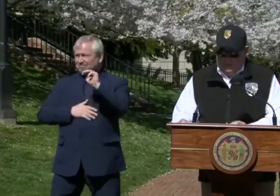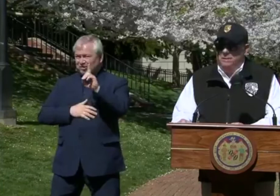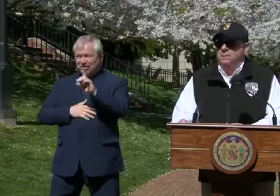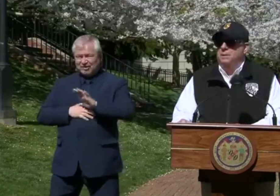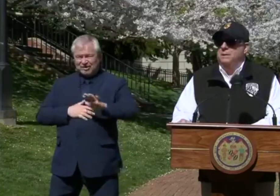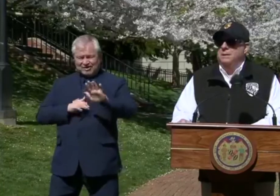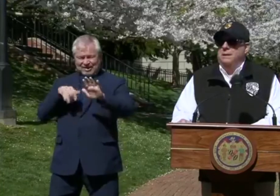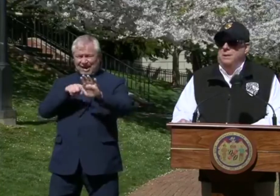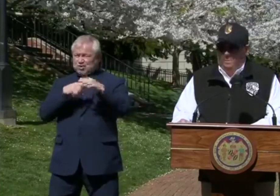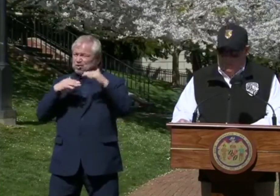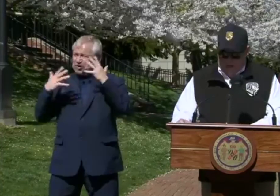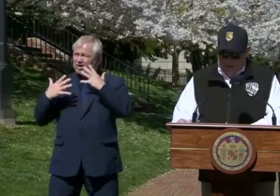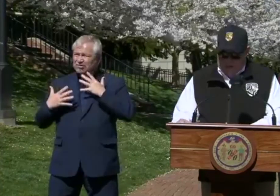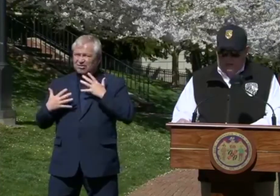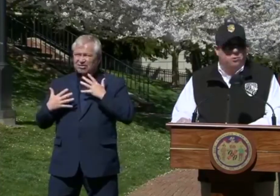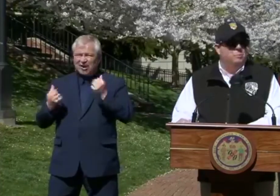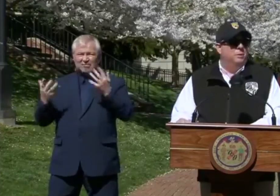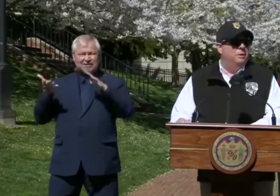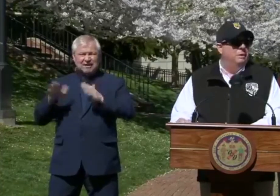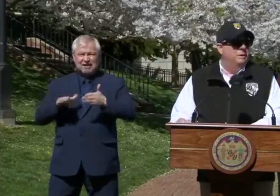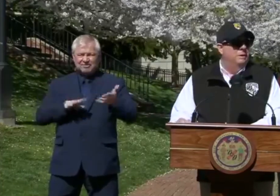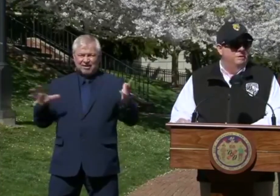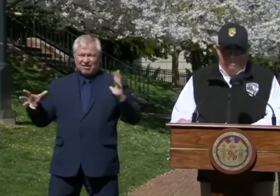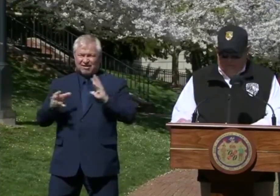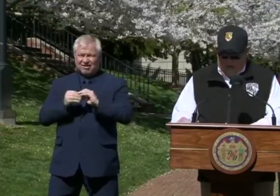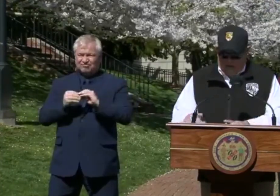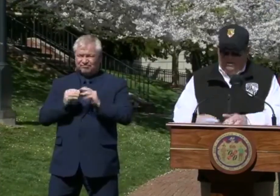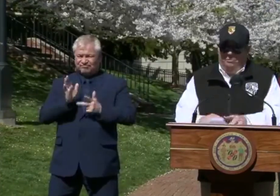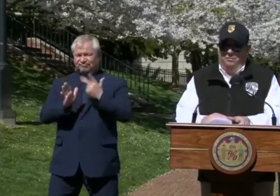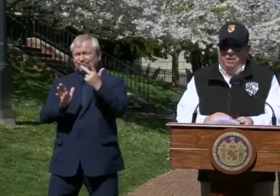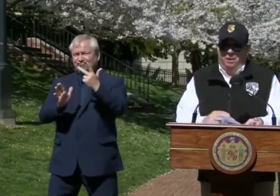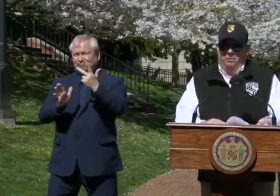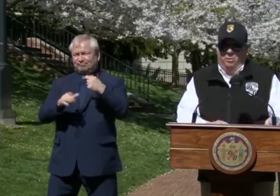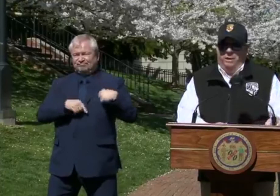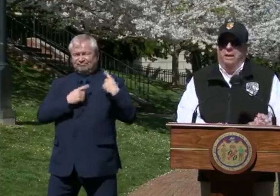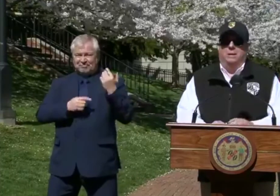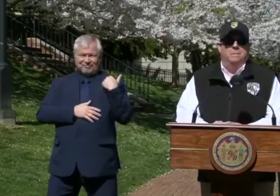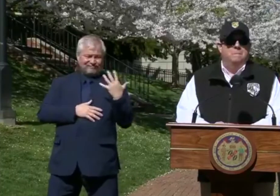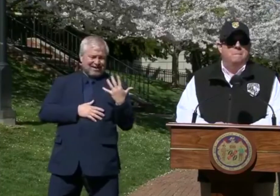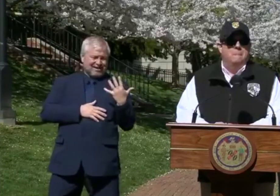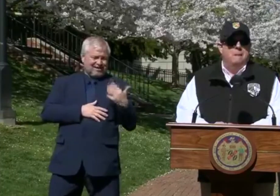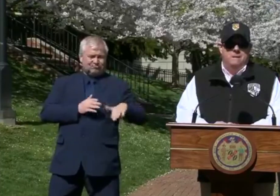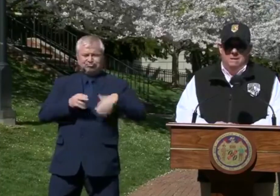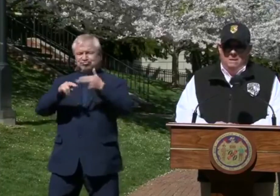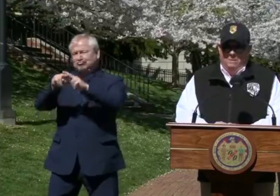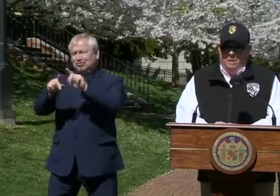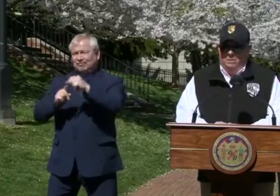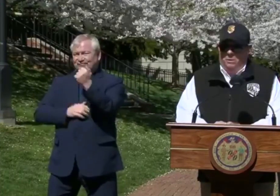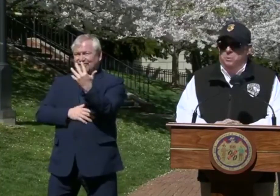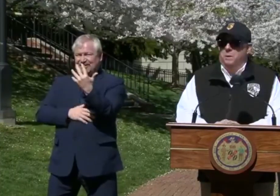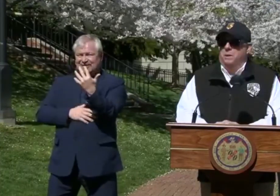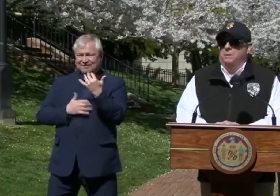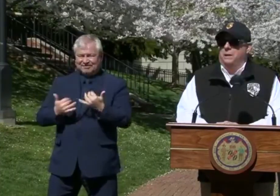of deaths here in Maryland has tripled from 5 to 15 over the weekend. We